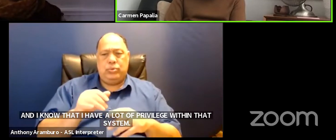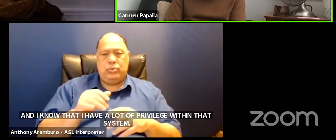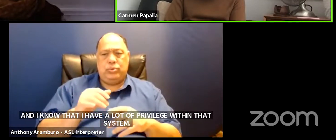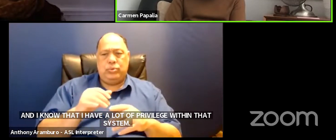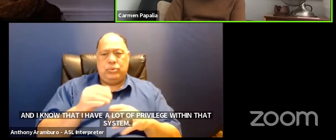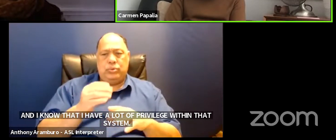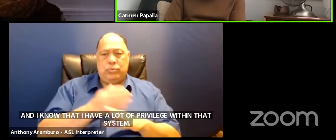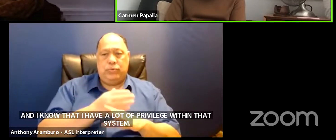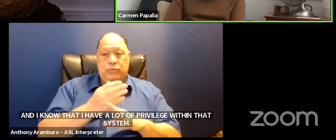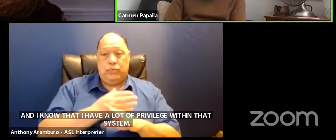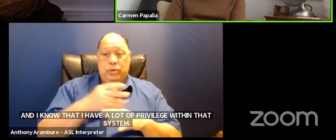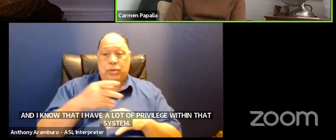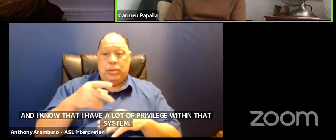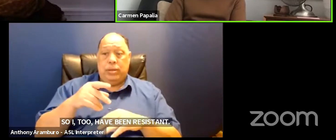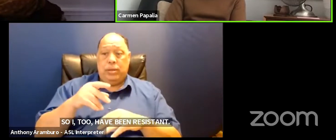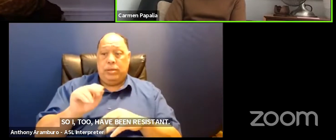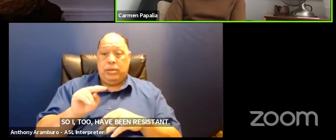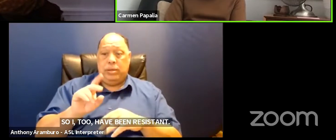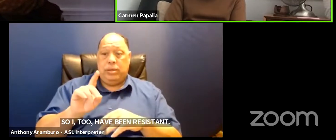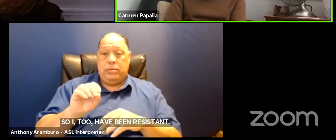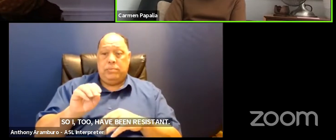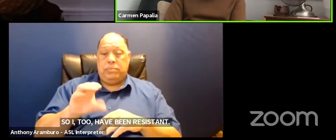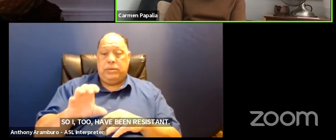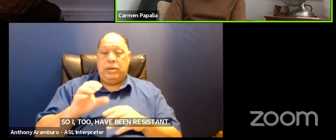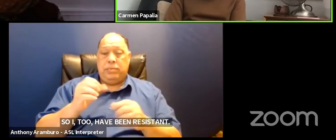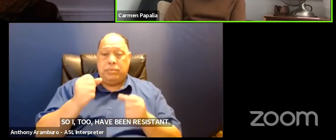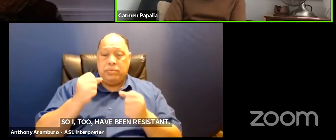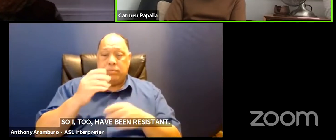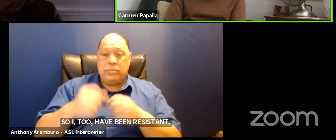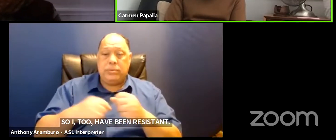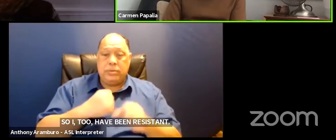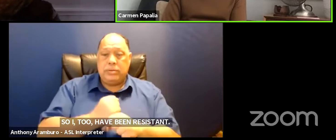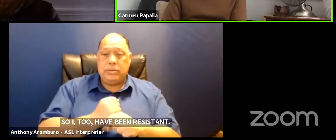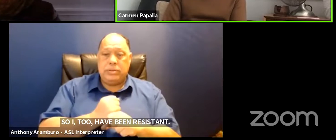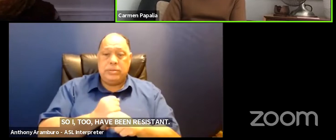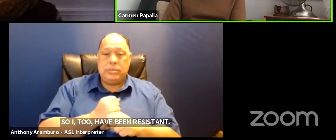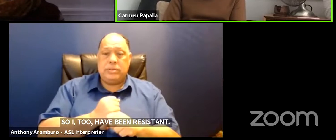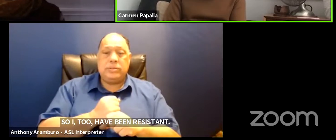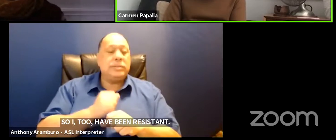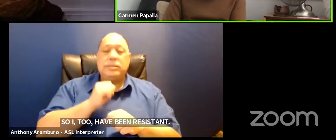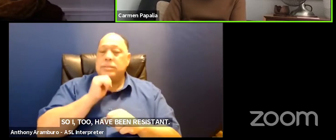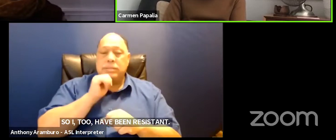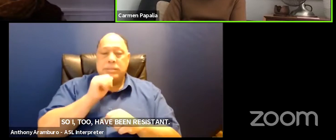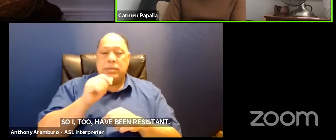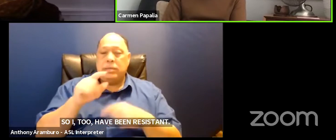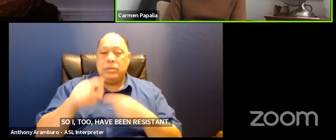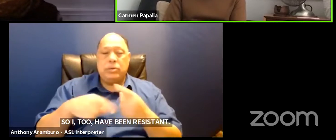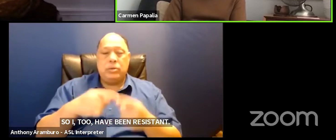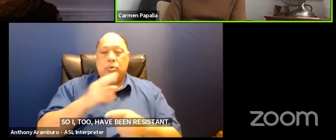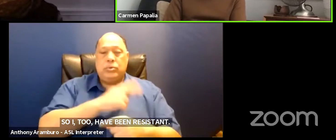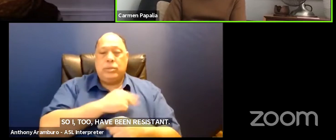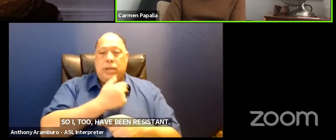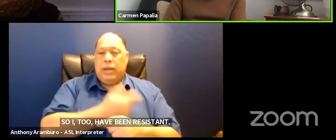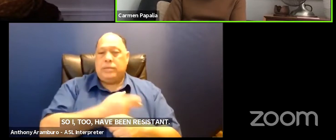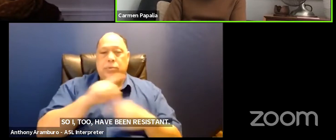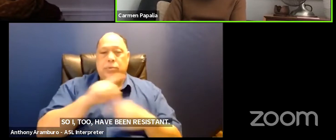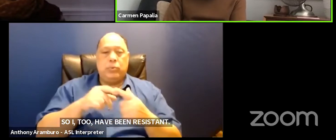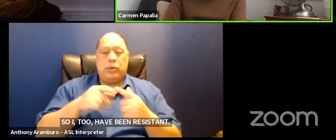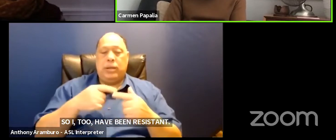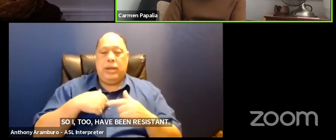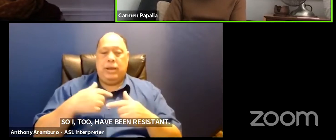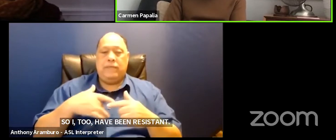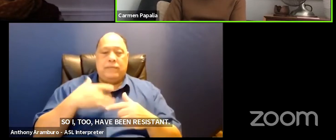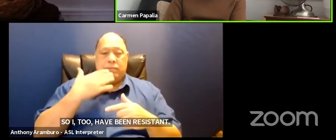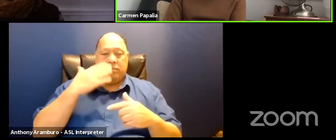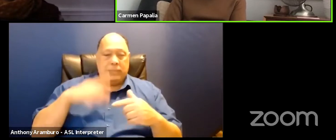the pandemic, for maybe 2 or so years, did not go to the hospital when I was in crisis. And I